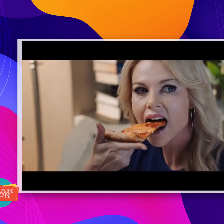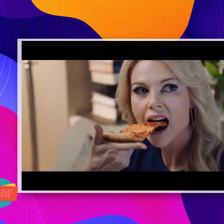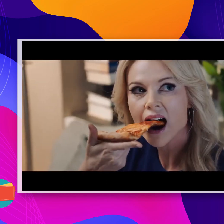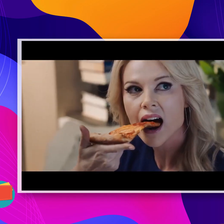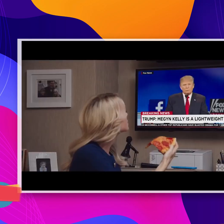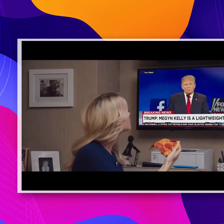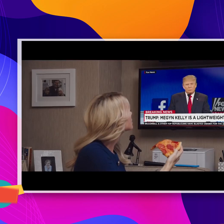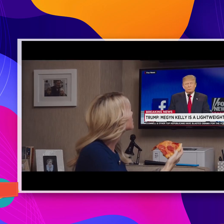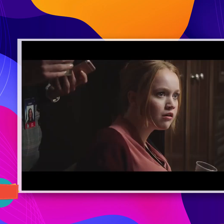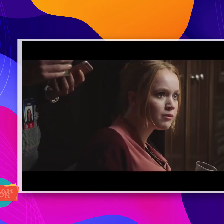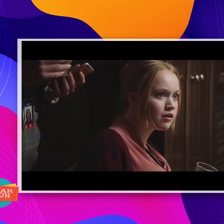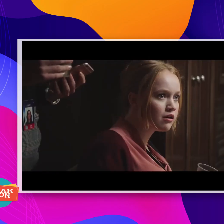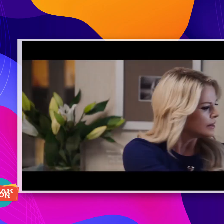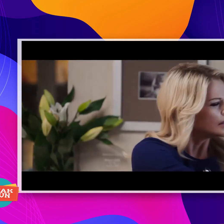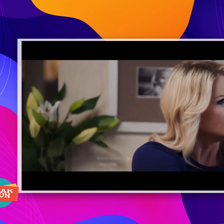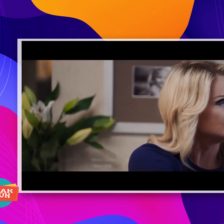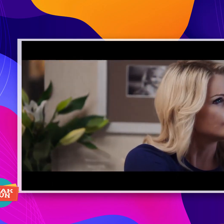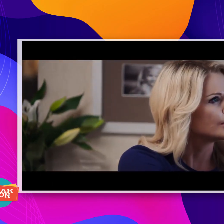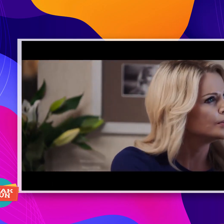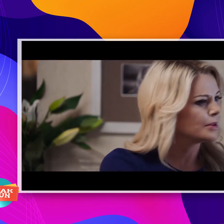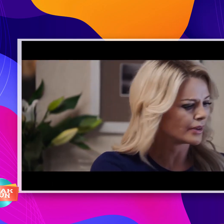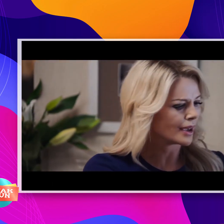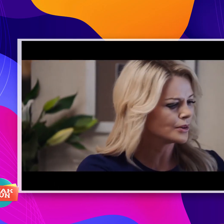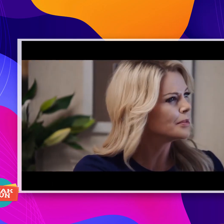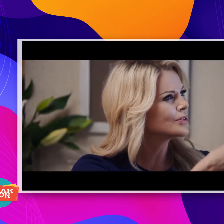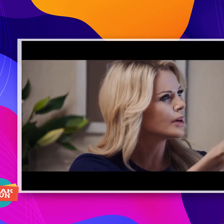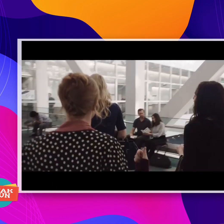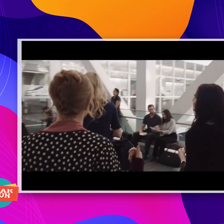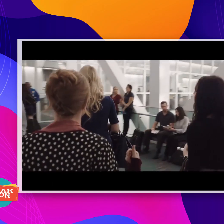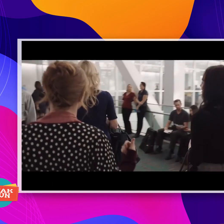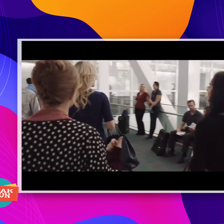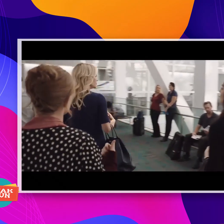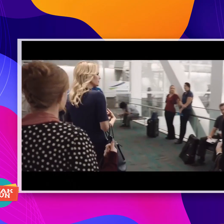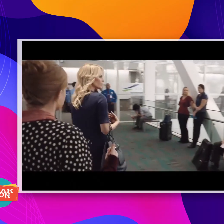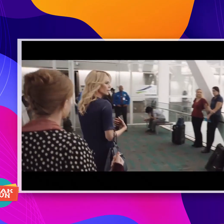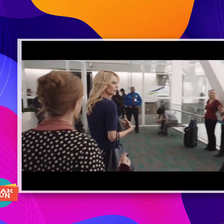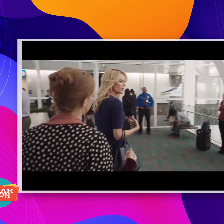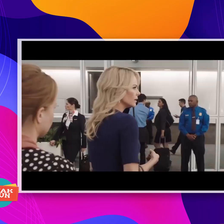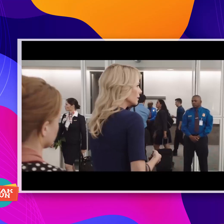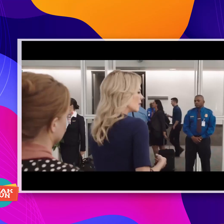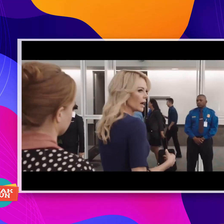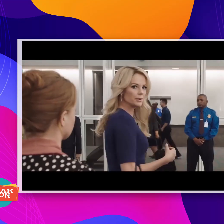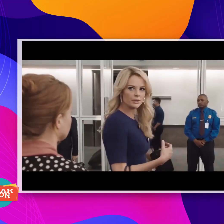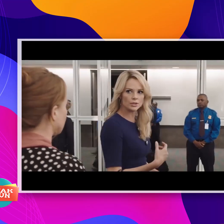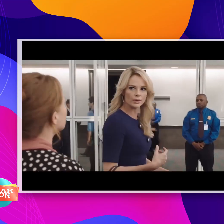out of her wherever. Oh my God, did he just accuse me of anger menstruating? Wait, am I going to be the story? No. No. I'm going to be the story.